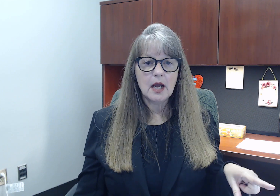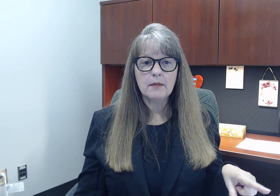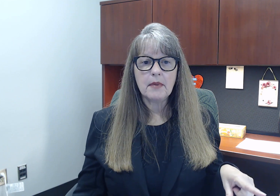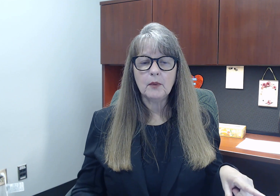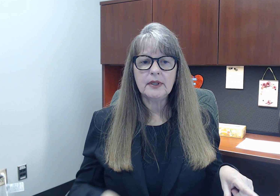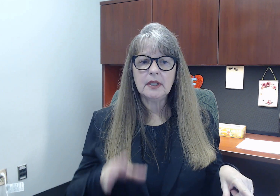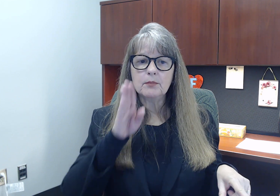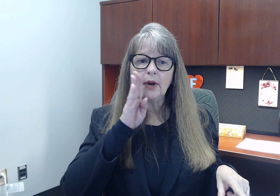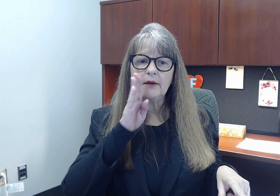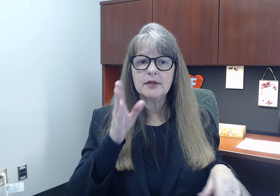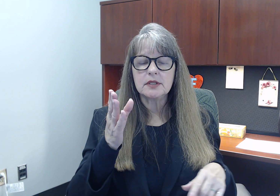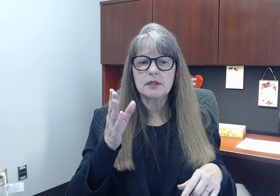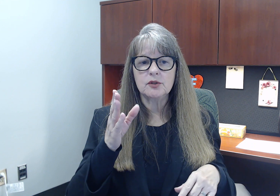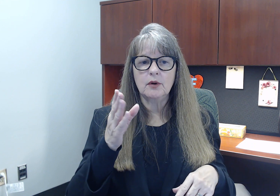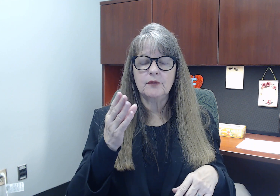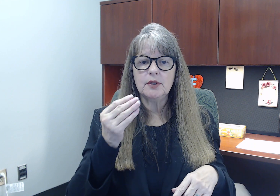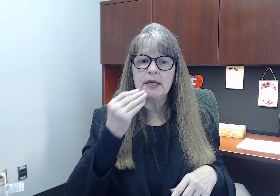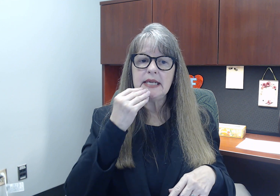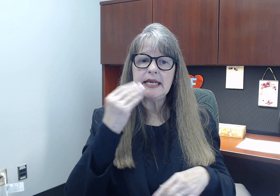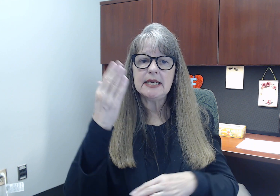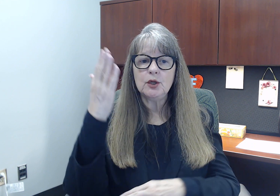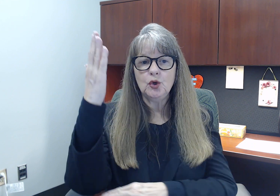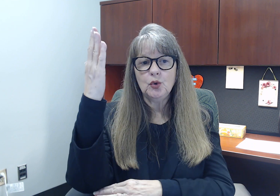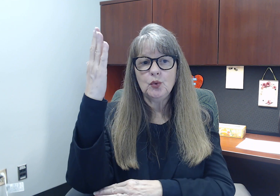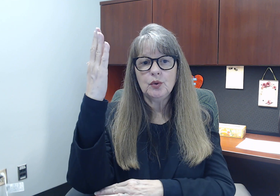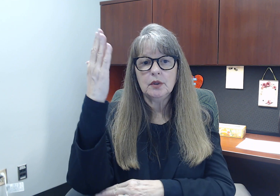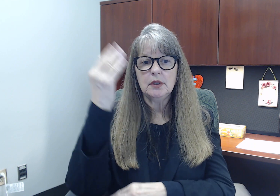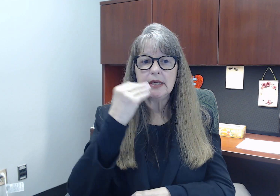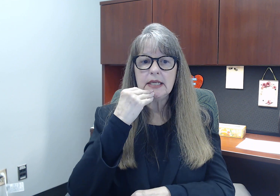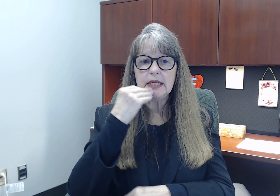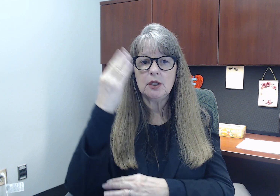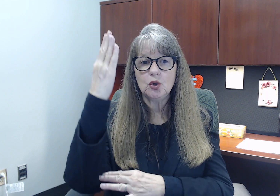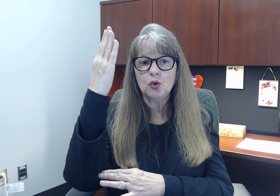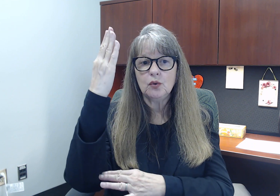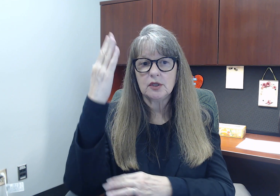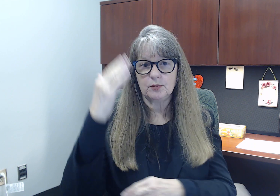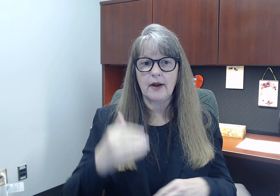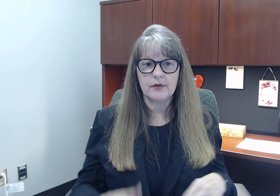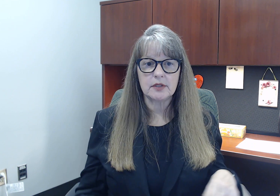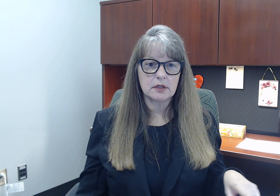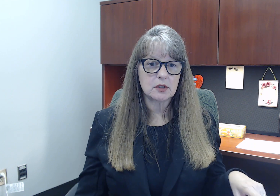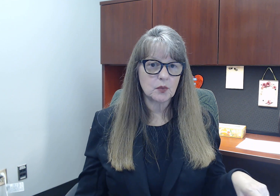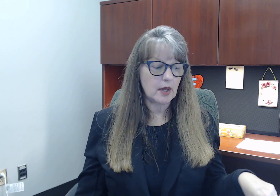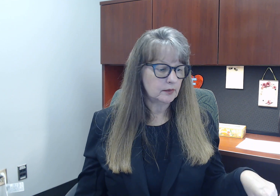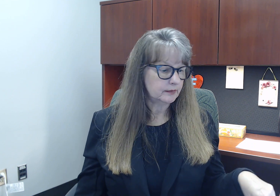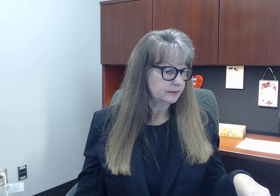Remember we did breakfast, so if you did eat noon is breakfast as well.